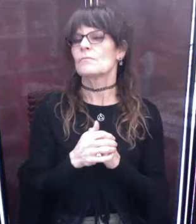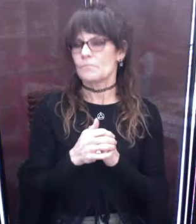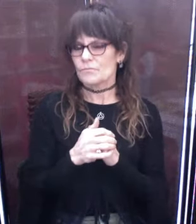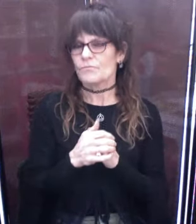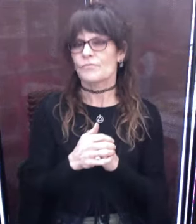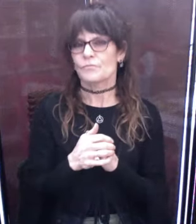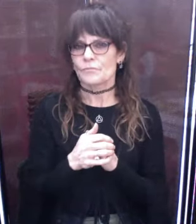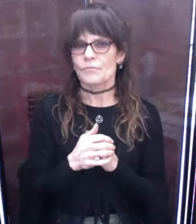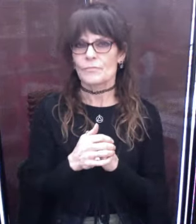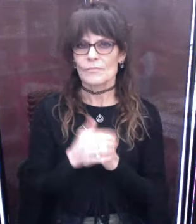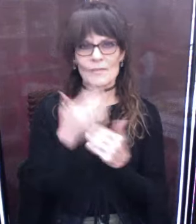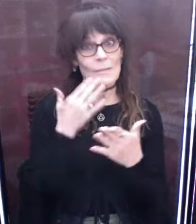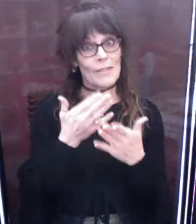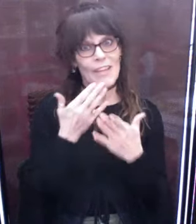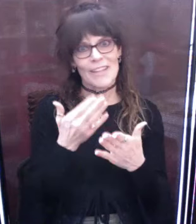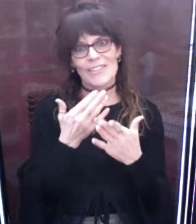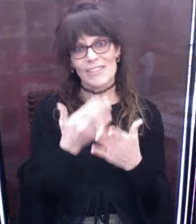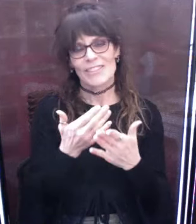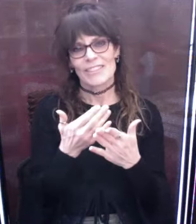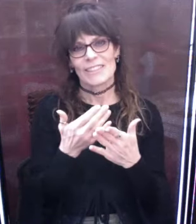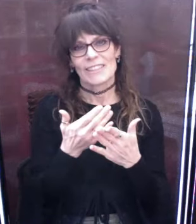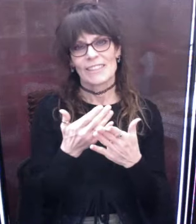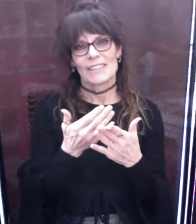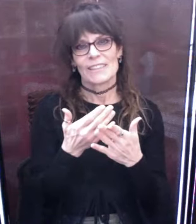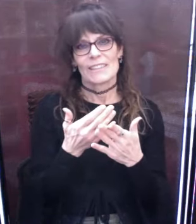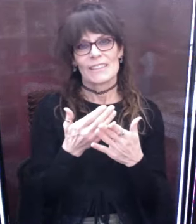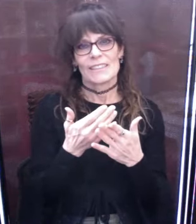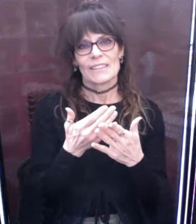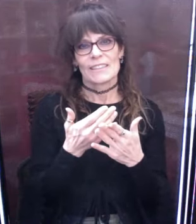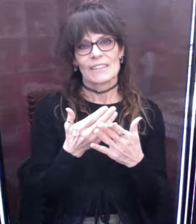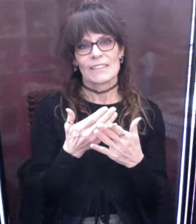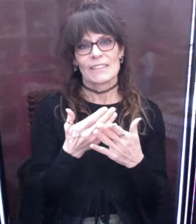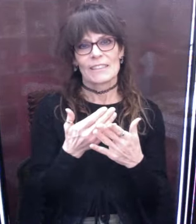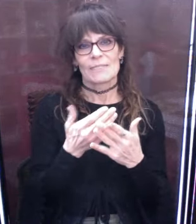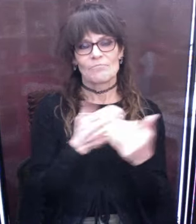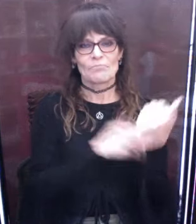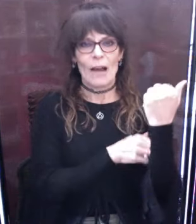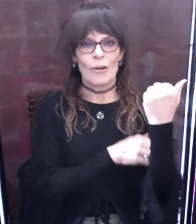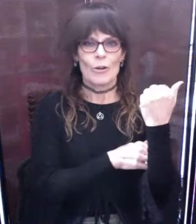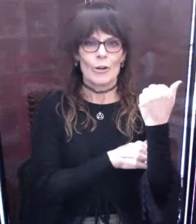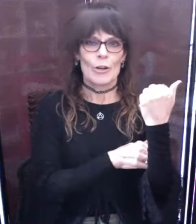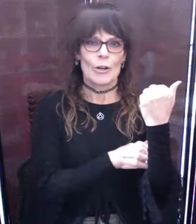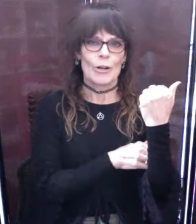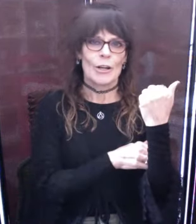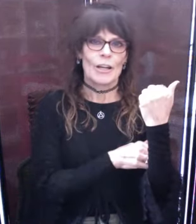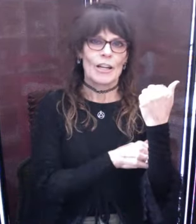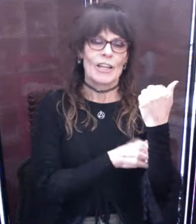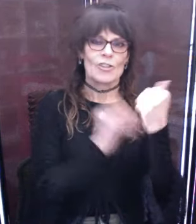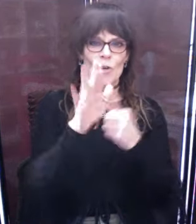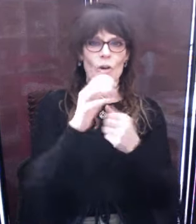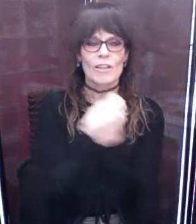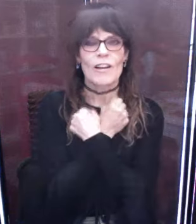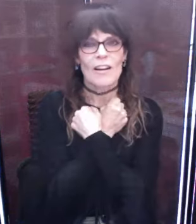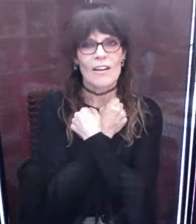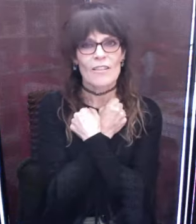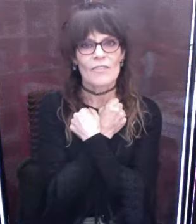But thanks to the presence of this power, thanks to your love, your fellowship, thanks to